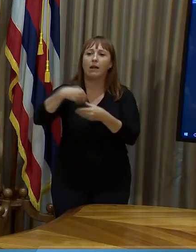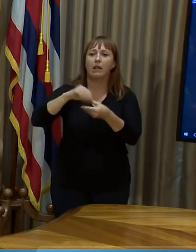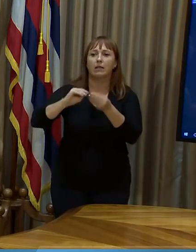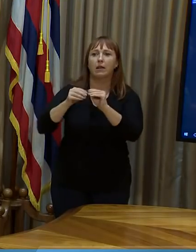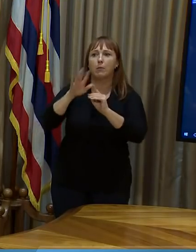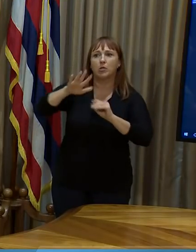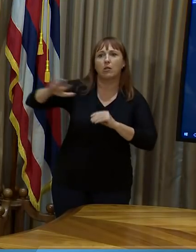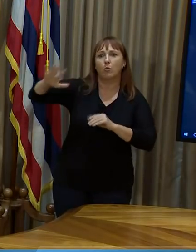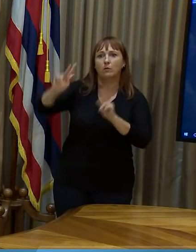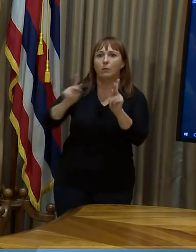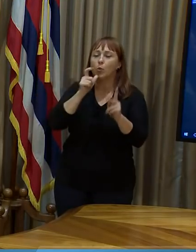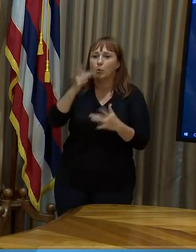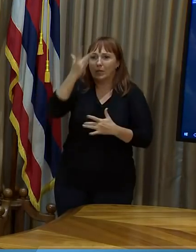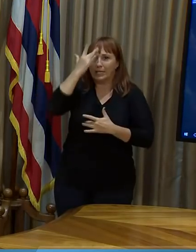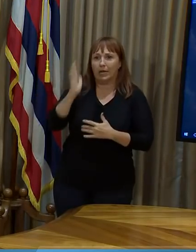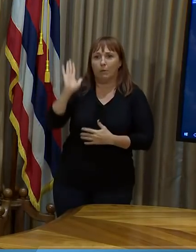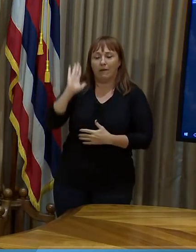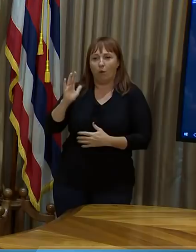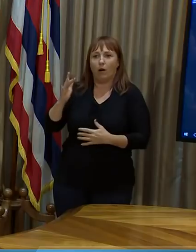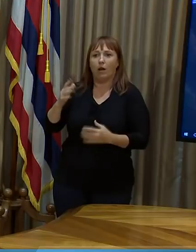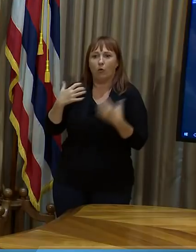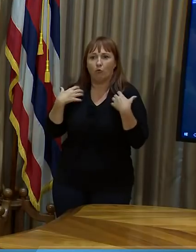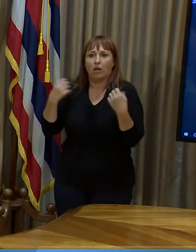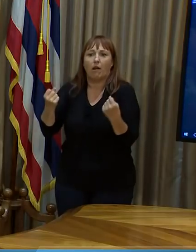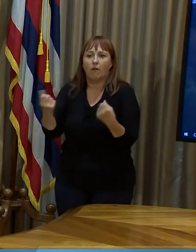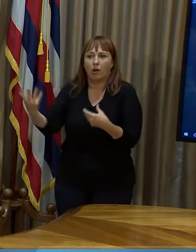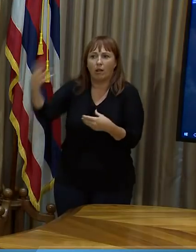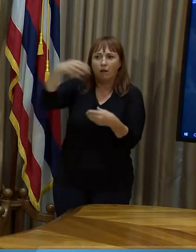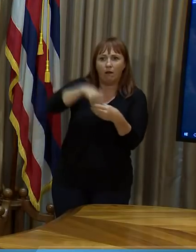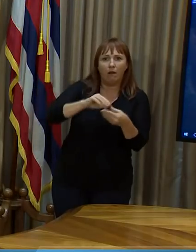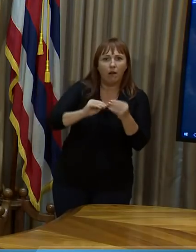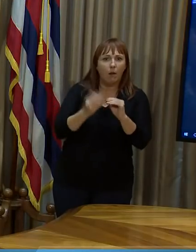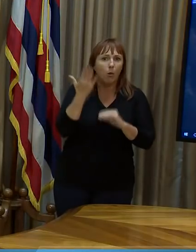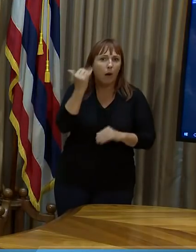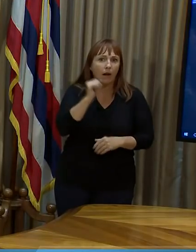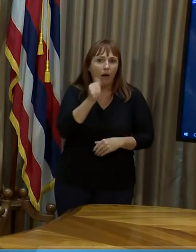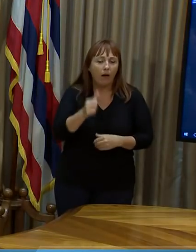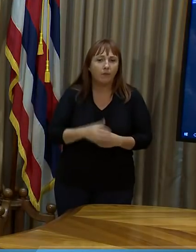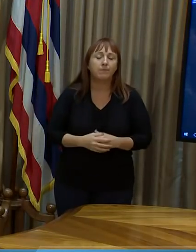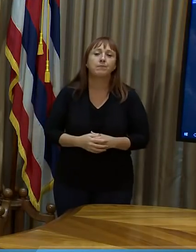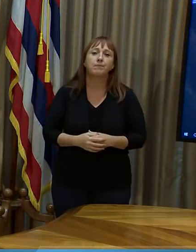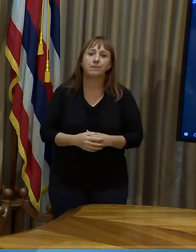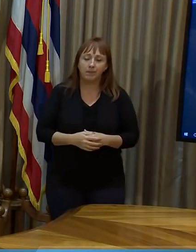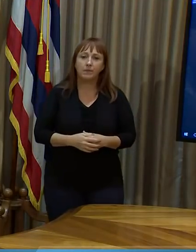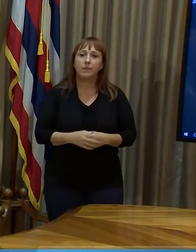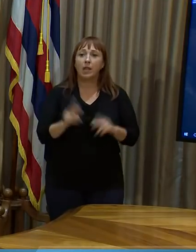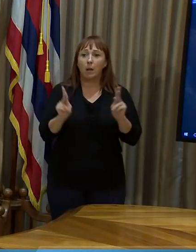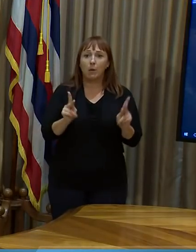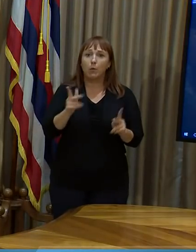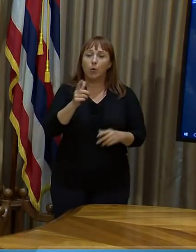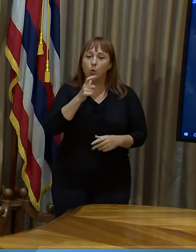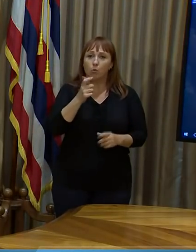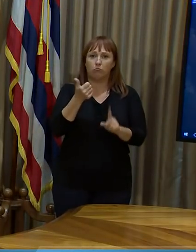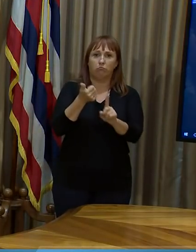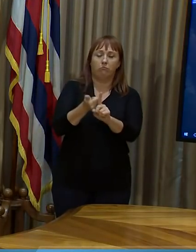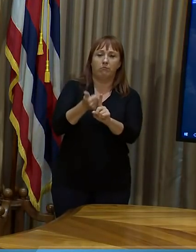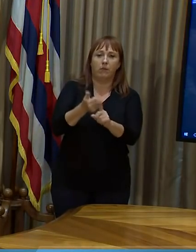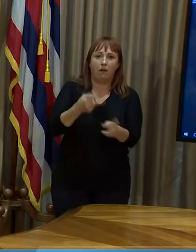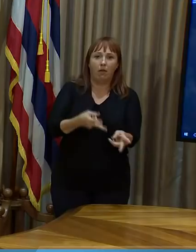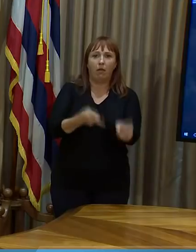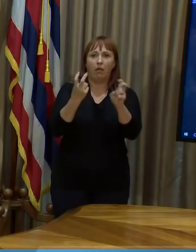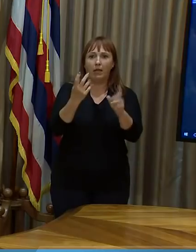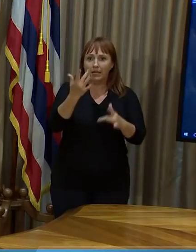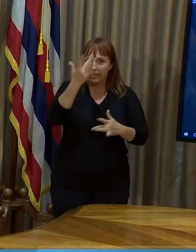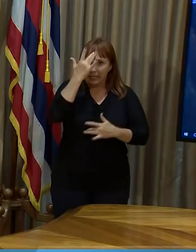why not count those folks? Well, we do consider those who have gotten COVID and recovered, and that's